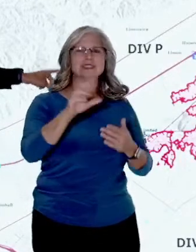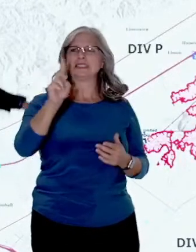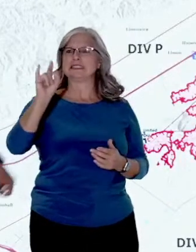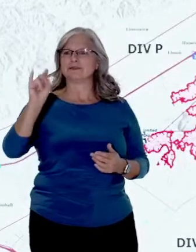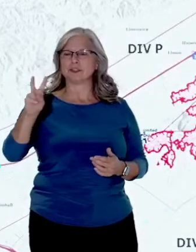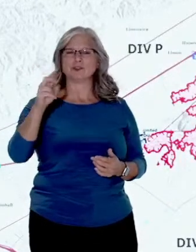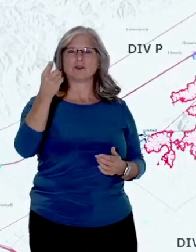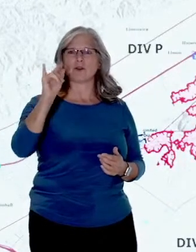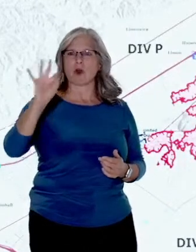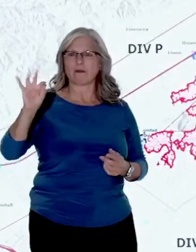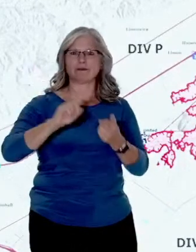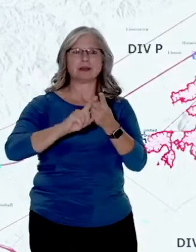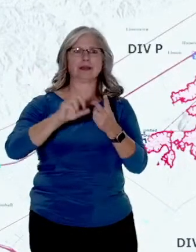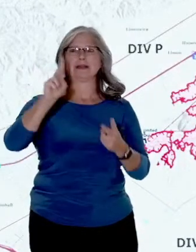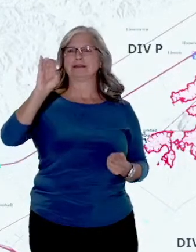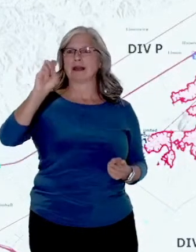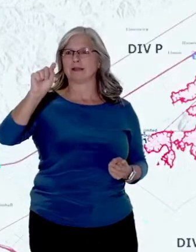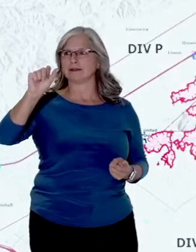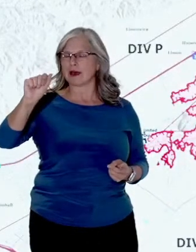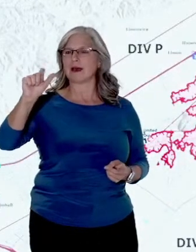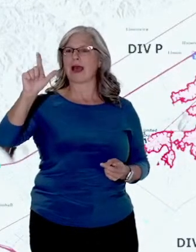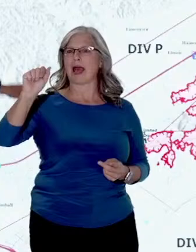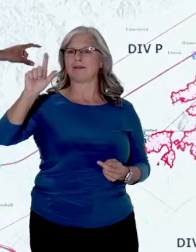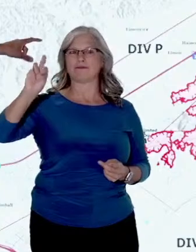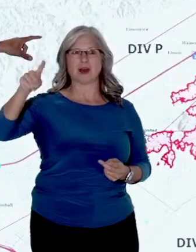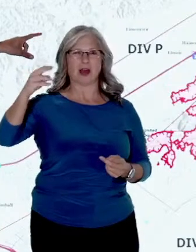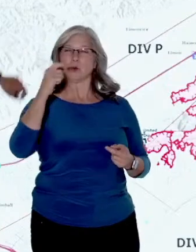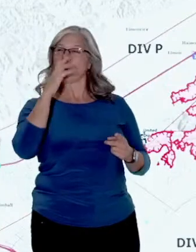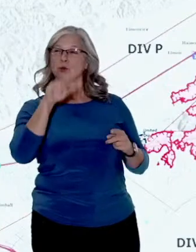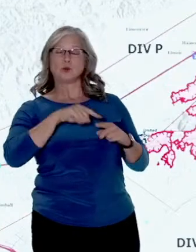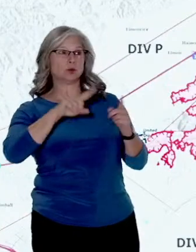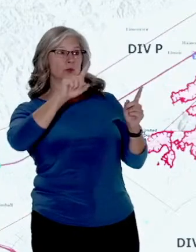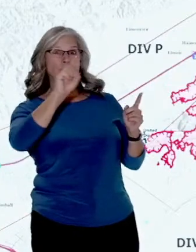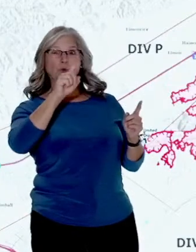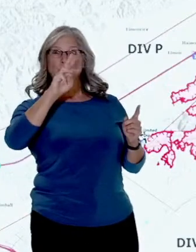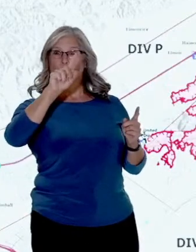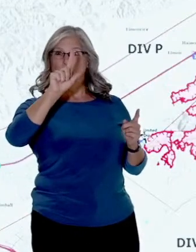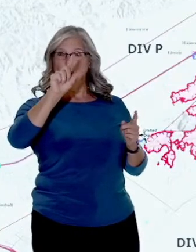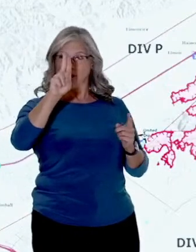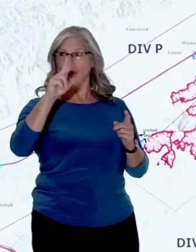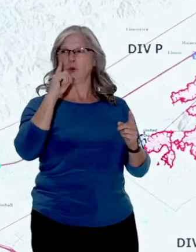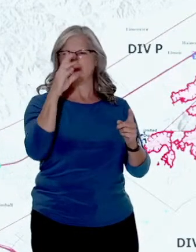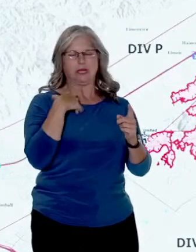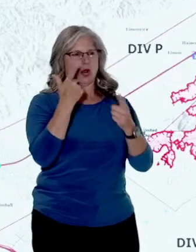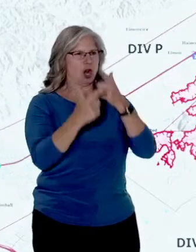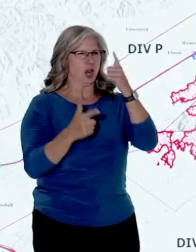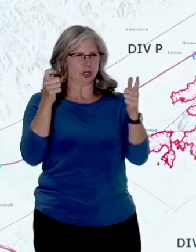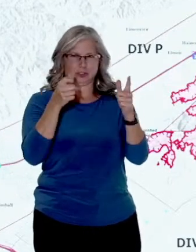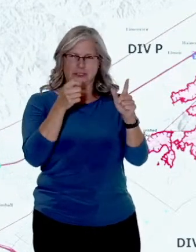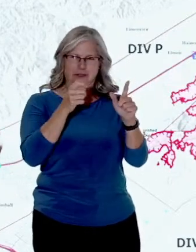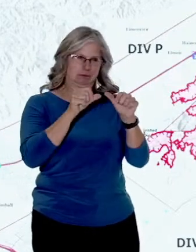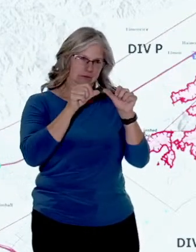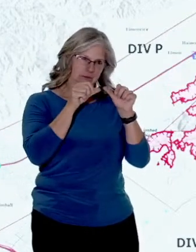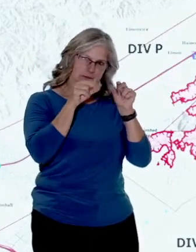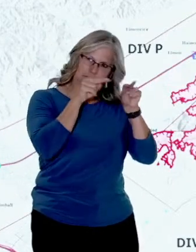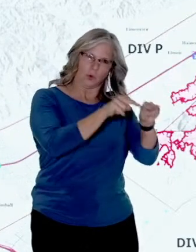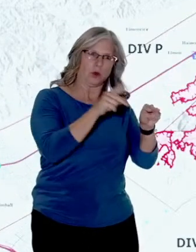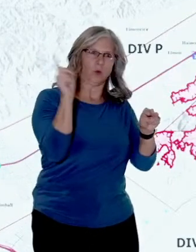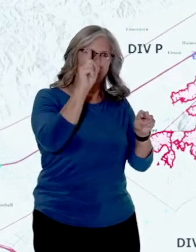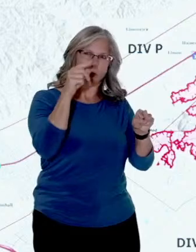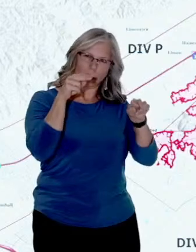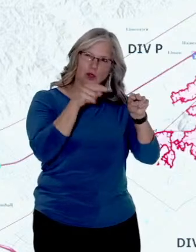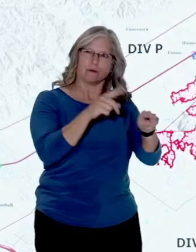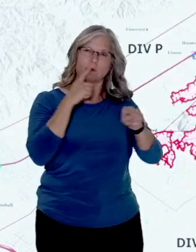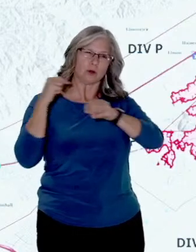Delta, and Alpha. I told you guys yesterday that Alpha and Zulu on that eastern edge was going to be our biggest pressure point for today when we had that return of onshore